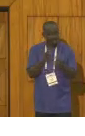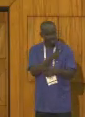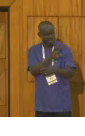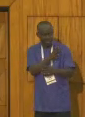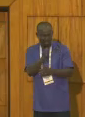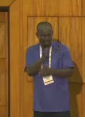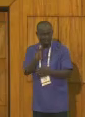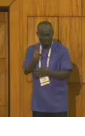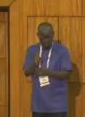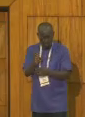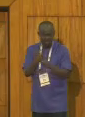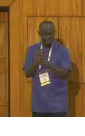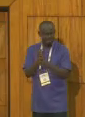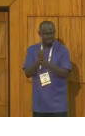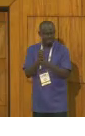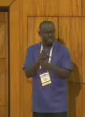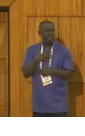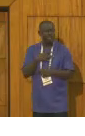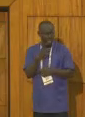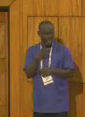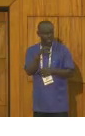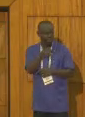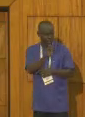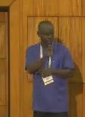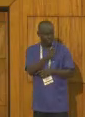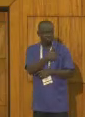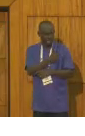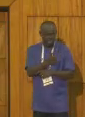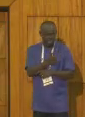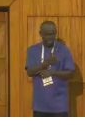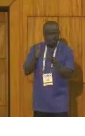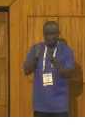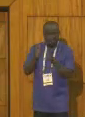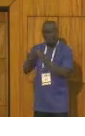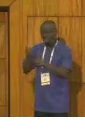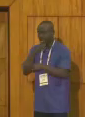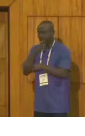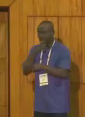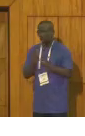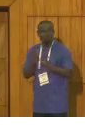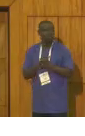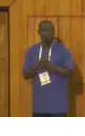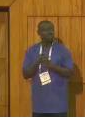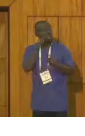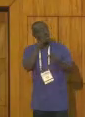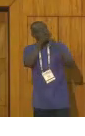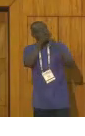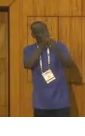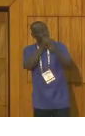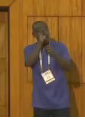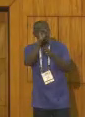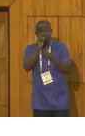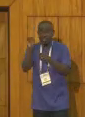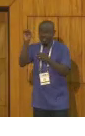40, they really opted for PrEP compared to other age groups. Now, this is just a summary in percentages